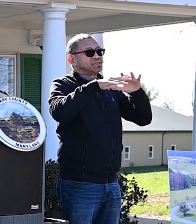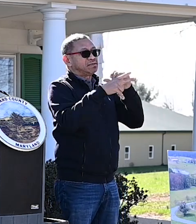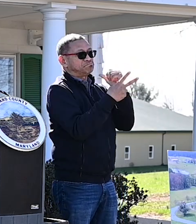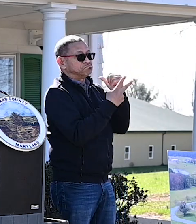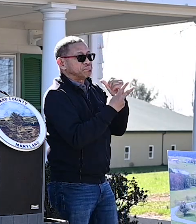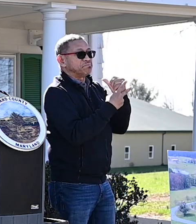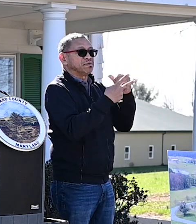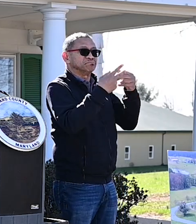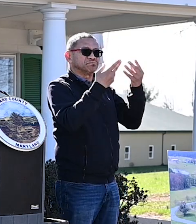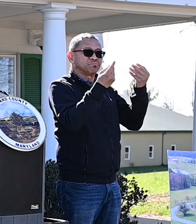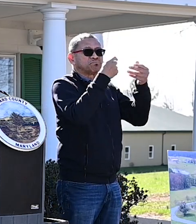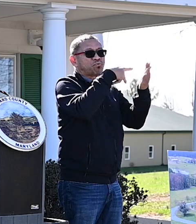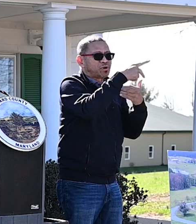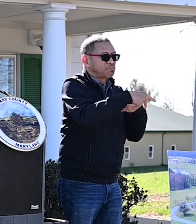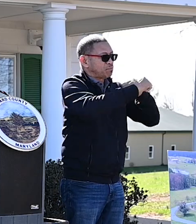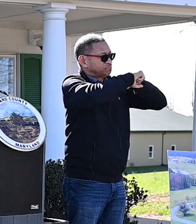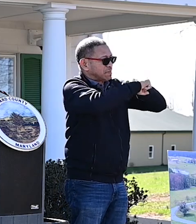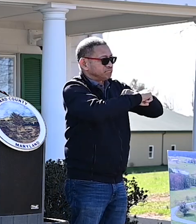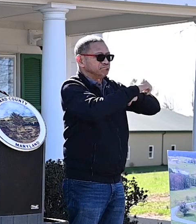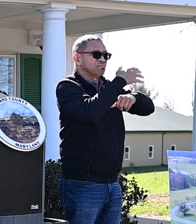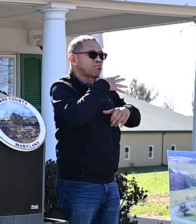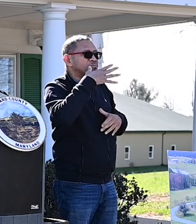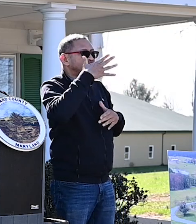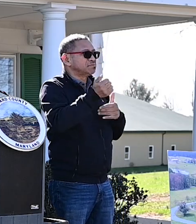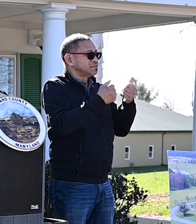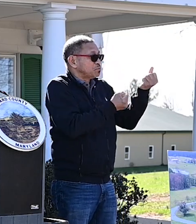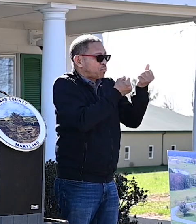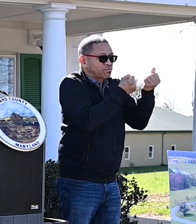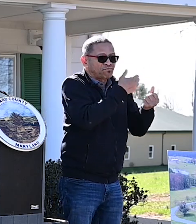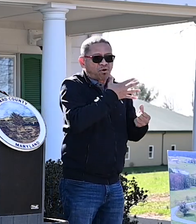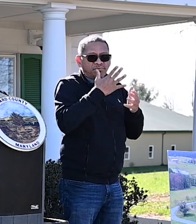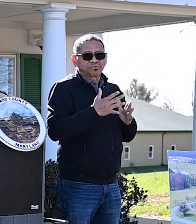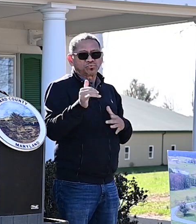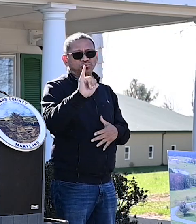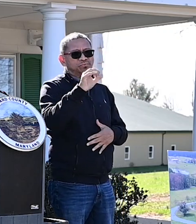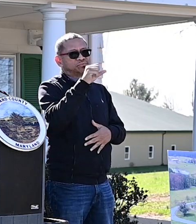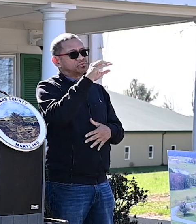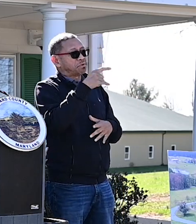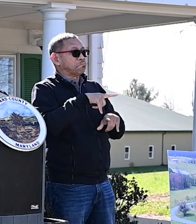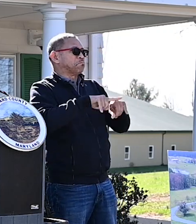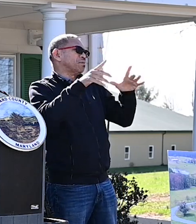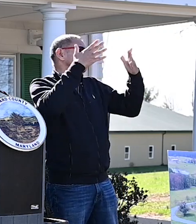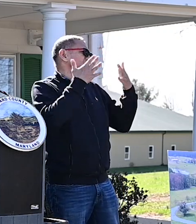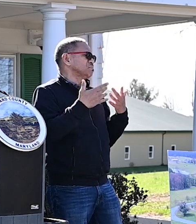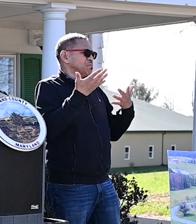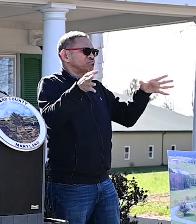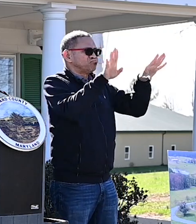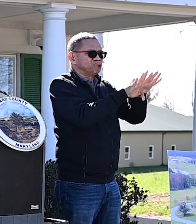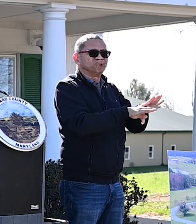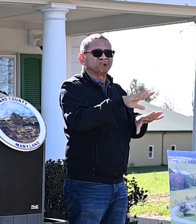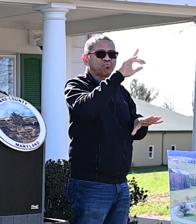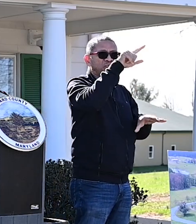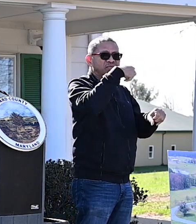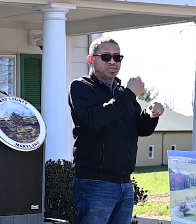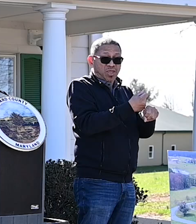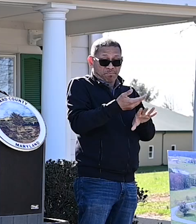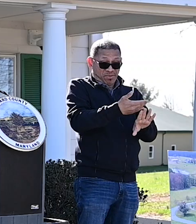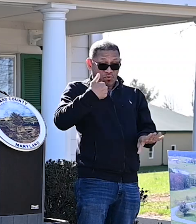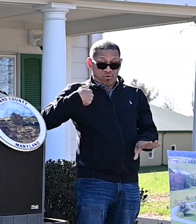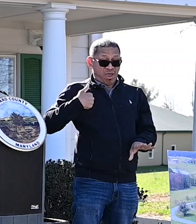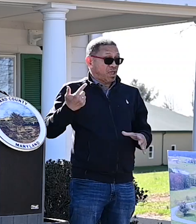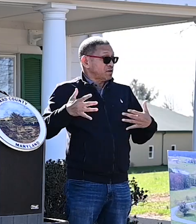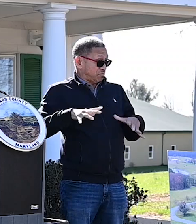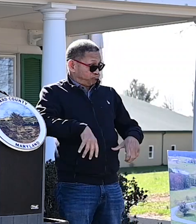Program began protecting farmland and supporting farmers. Unfortunately, it was shut down a year before I took